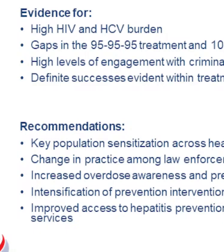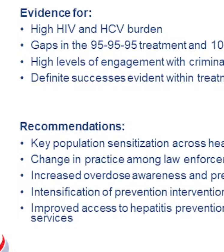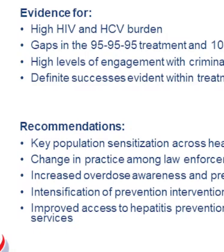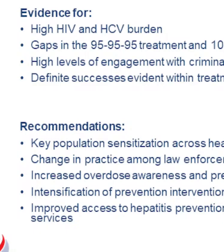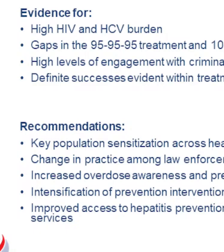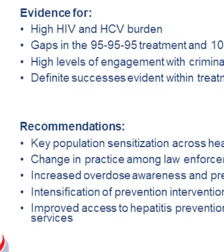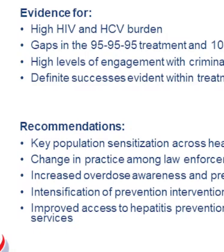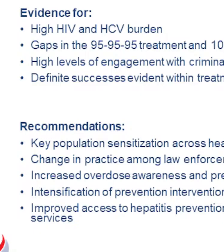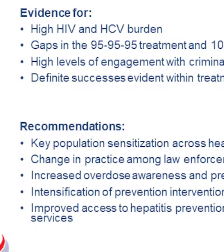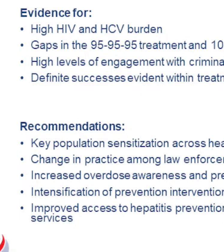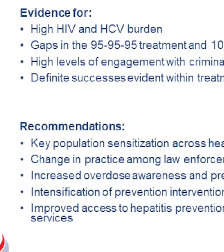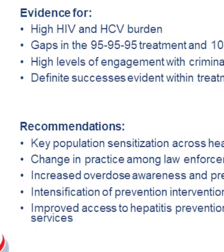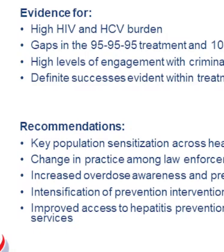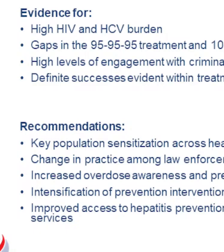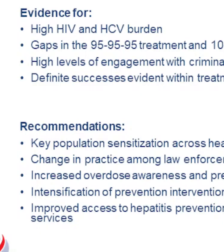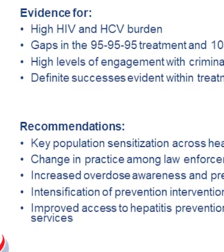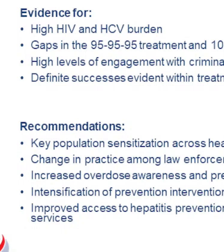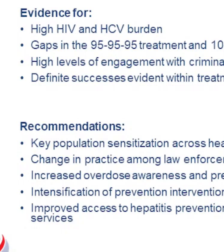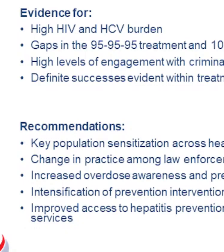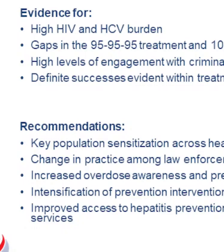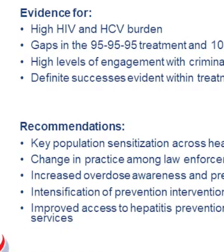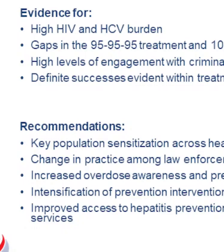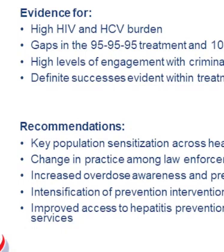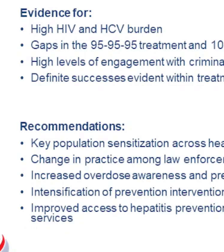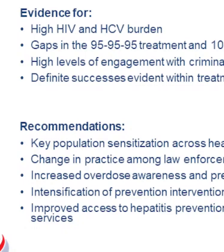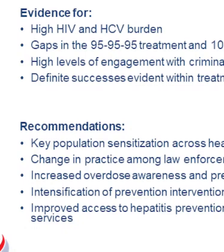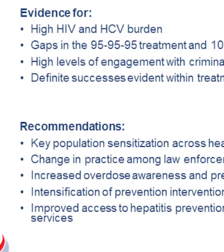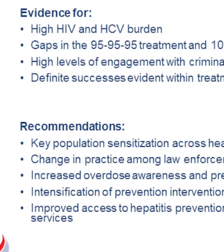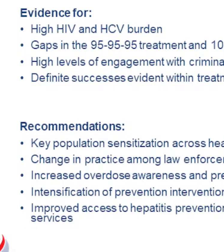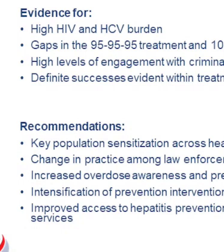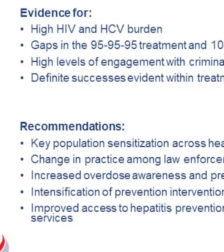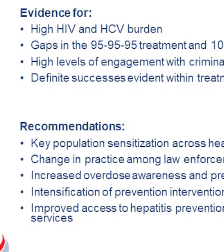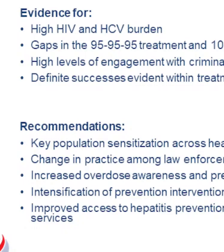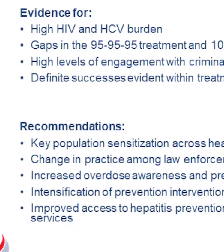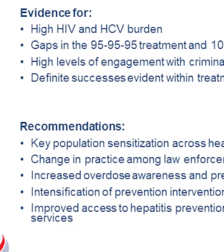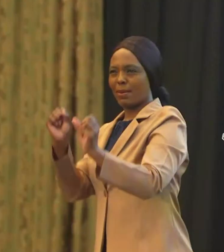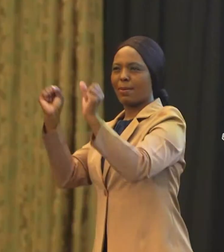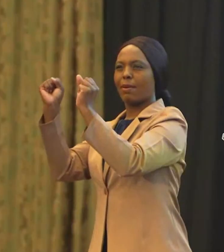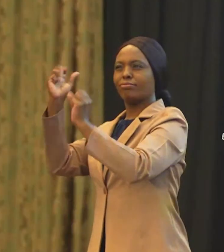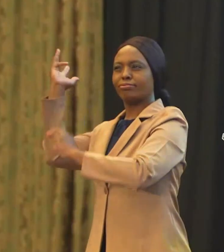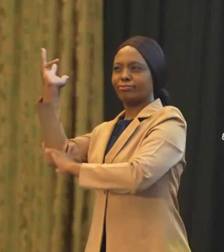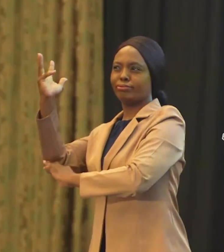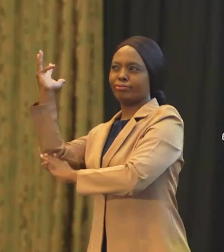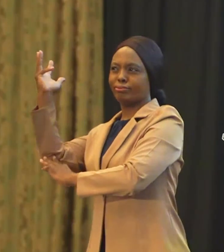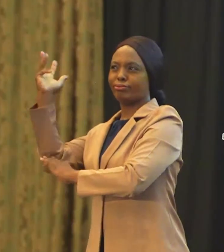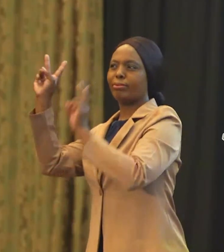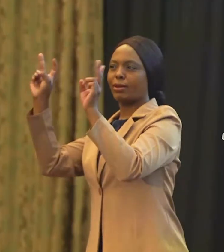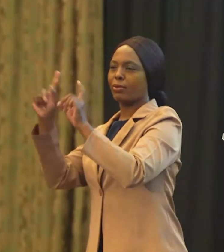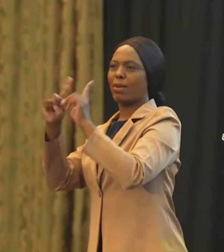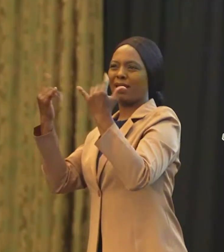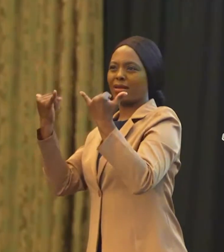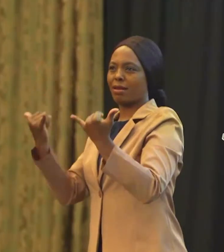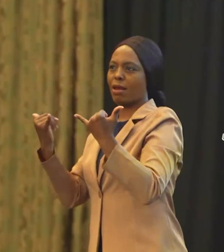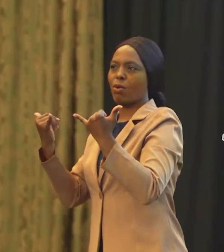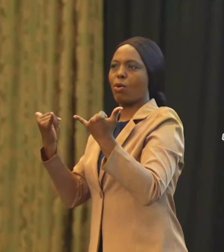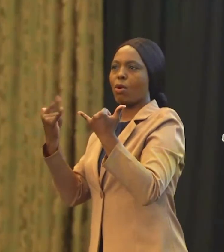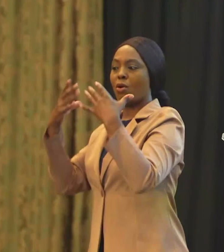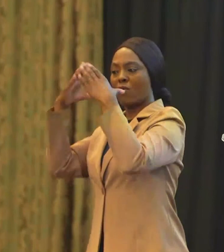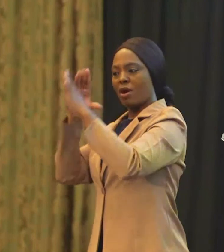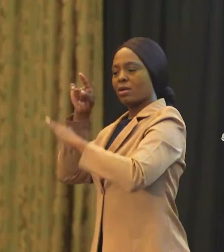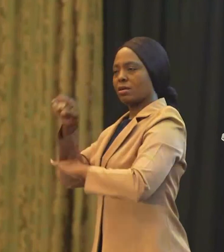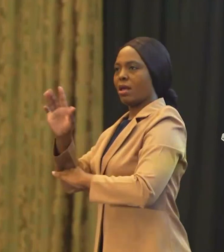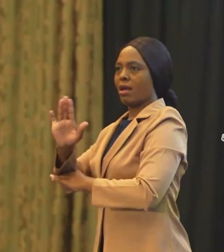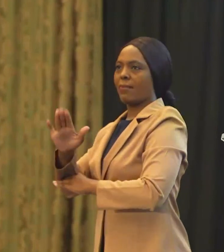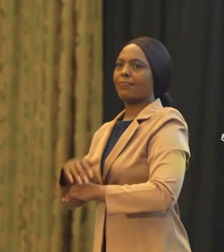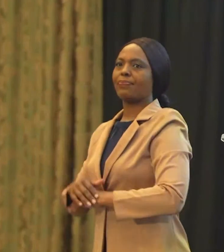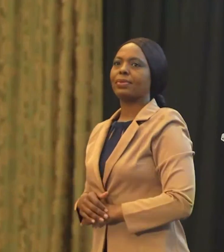and I could also kind of go on about that as well, but I don't think this is the platform. And treatment